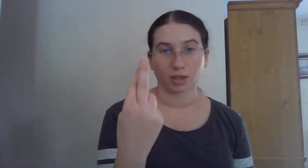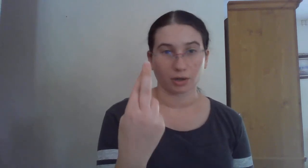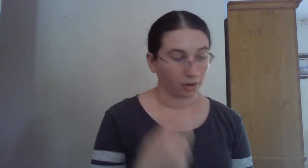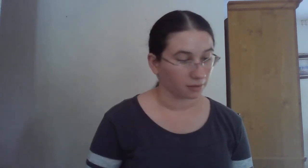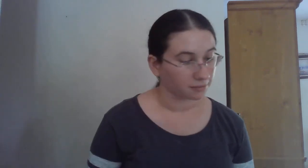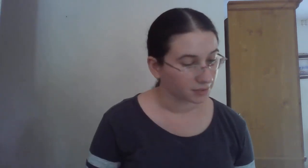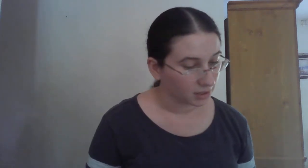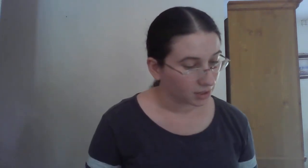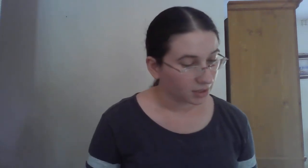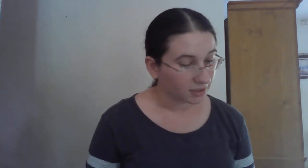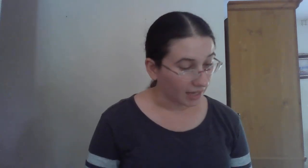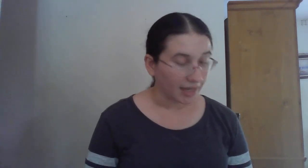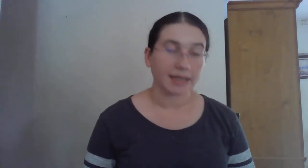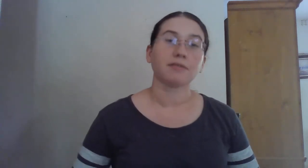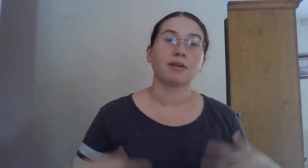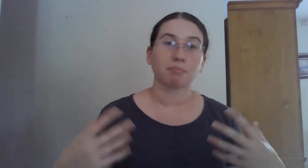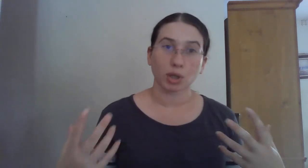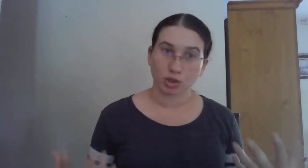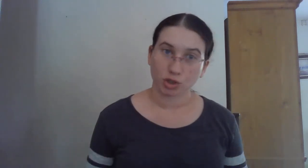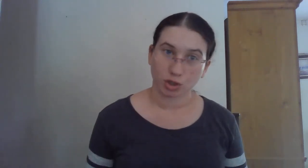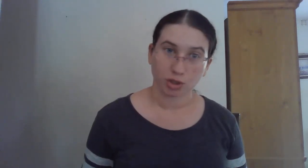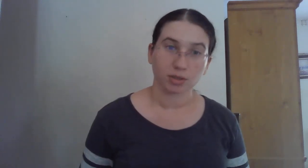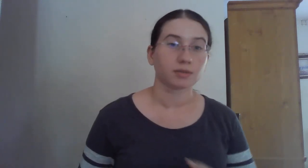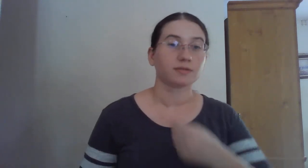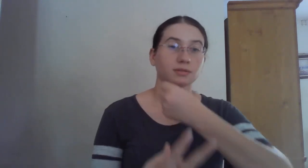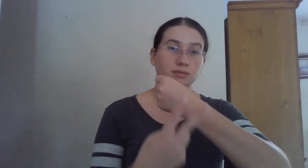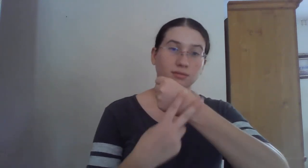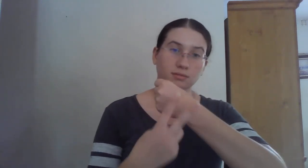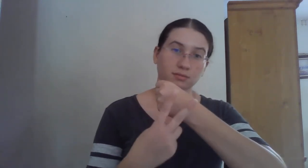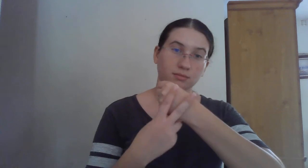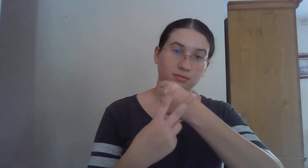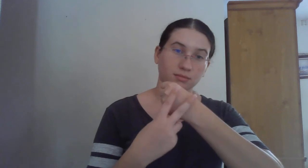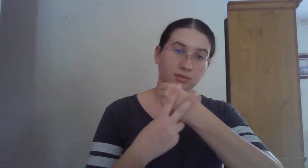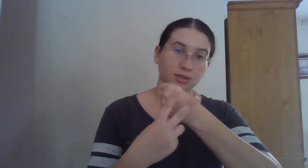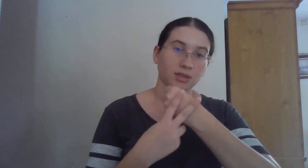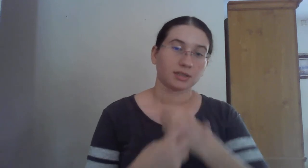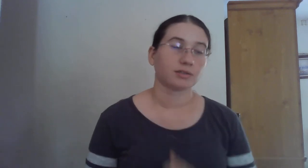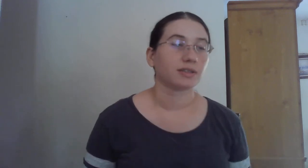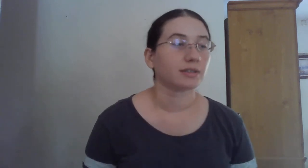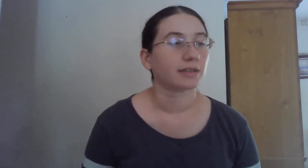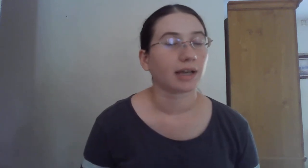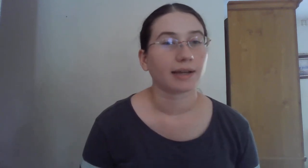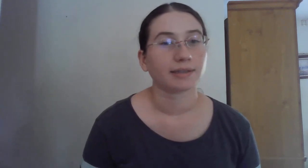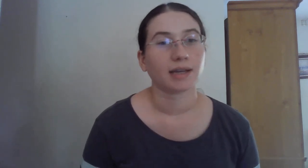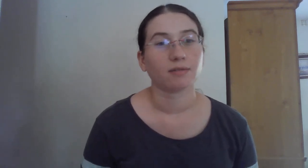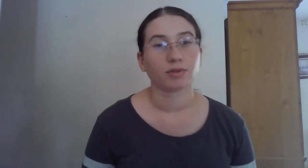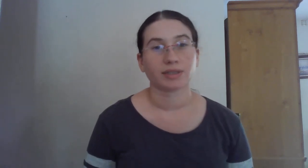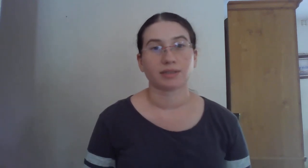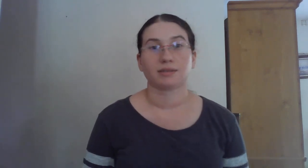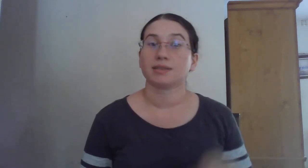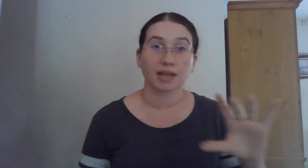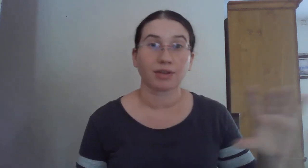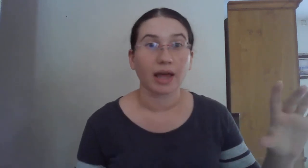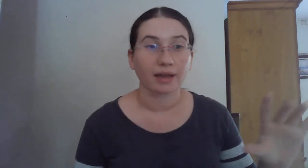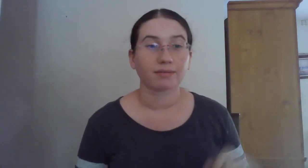letter R. Save, preserve. So this is the kind of save where it isn't save a life. It's